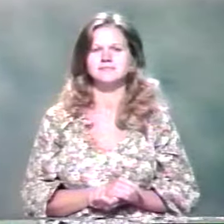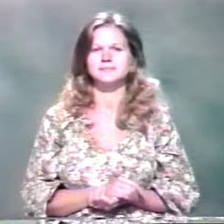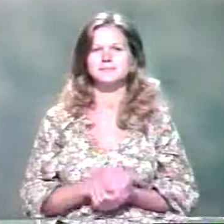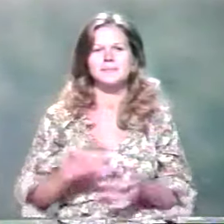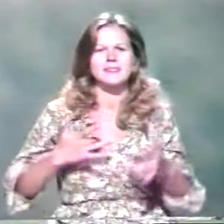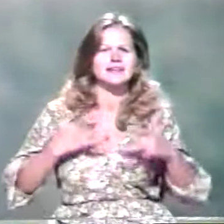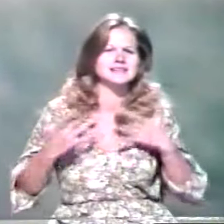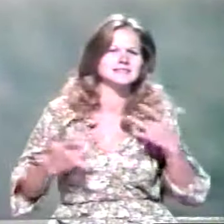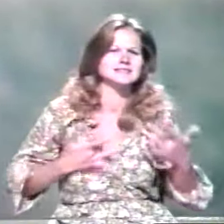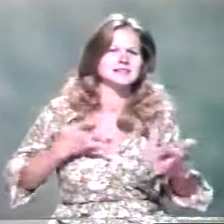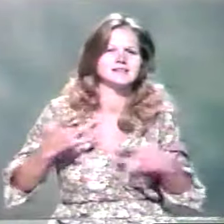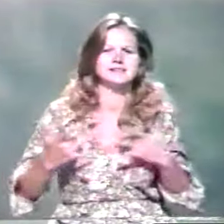excited.